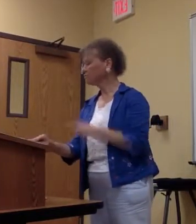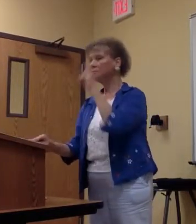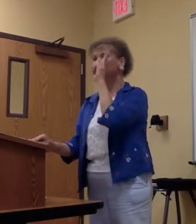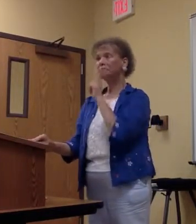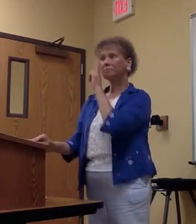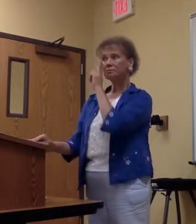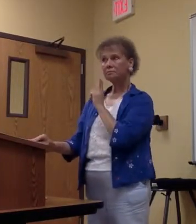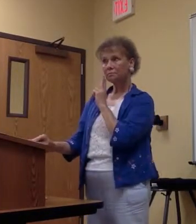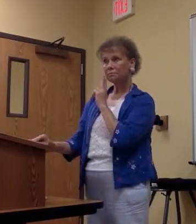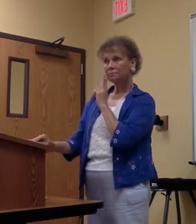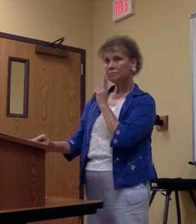Twins.